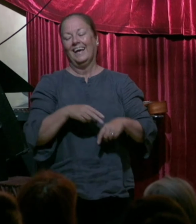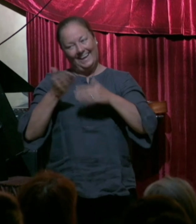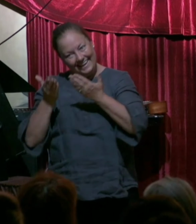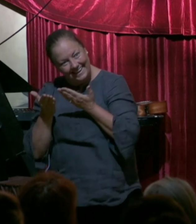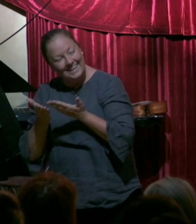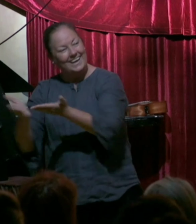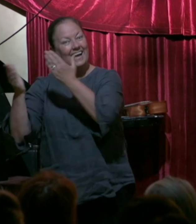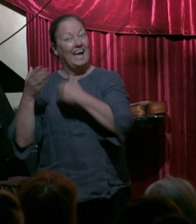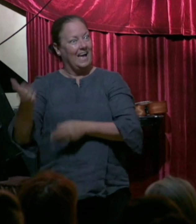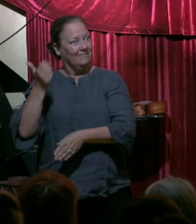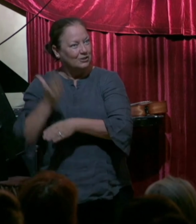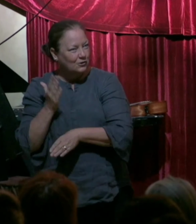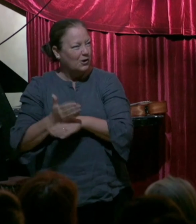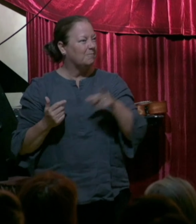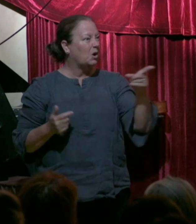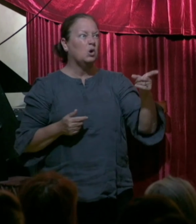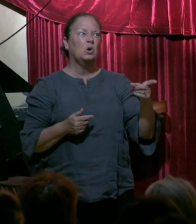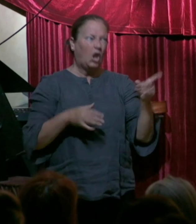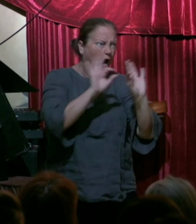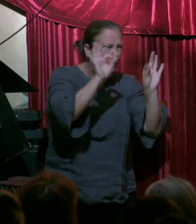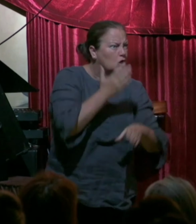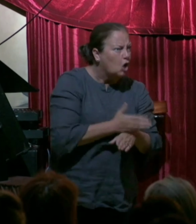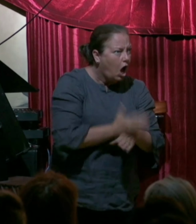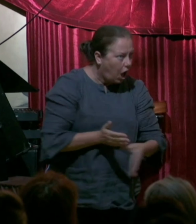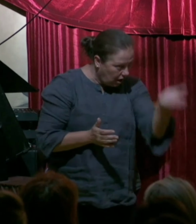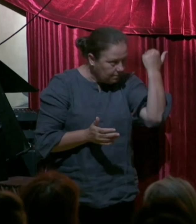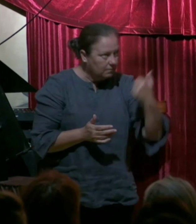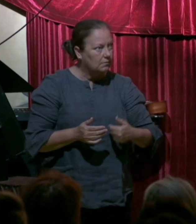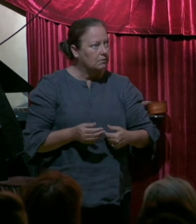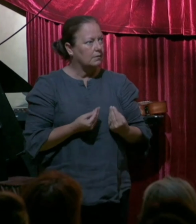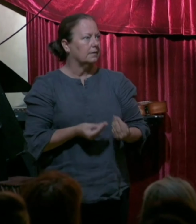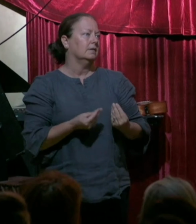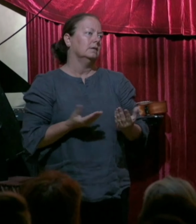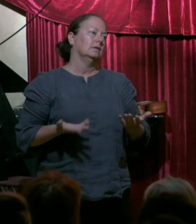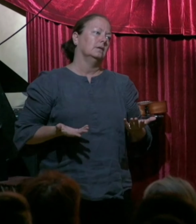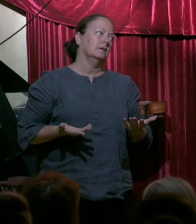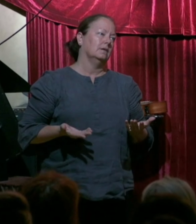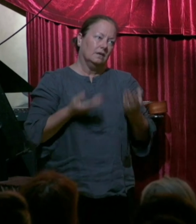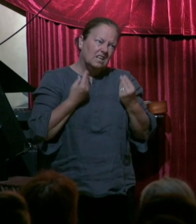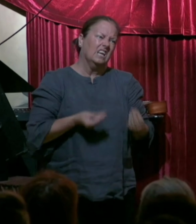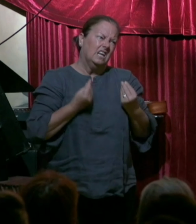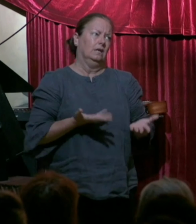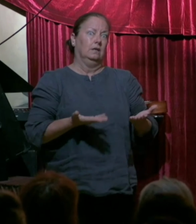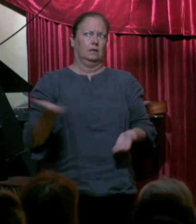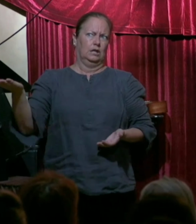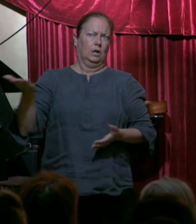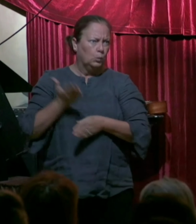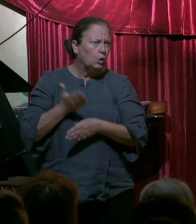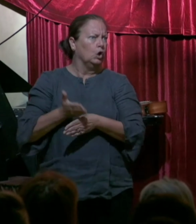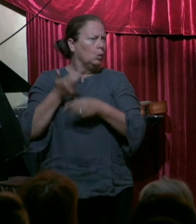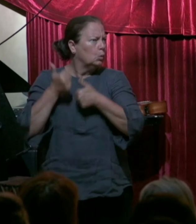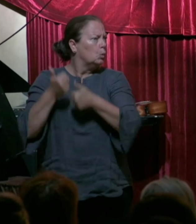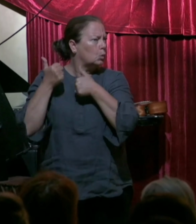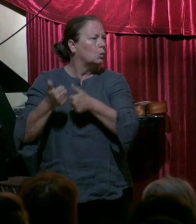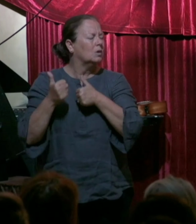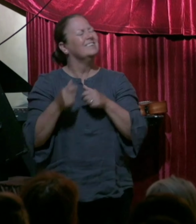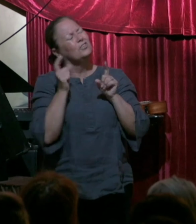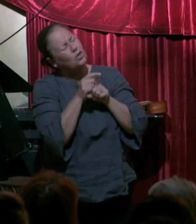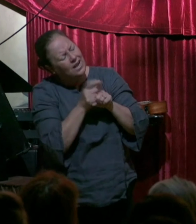Yeah. He got a job. You don't have a job. You know, good.